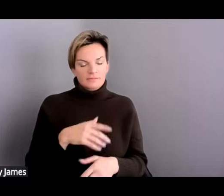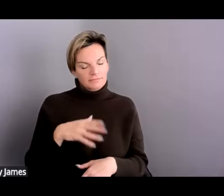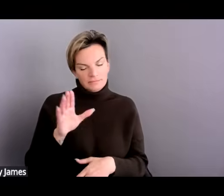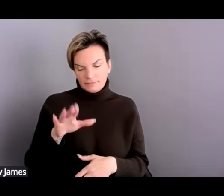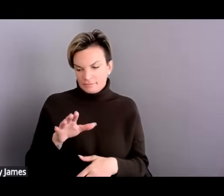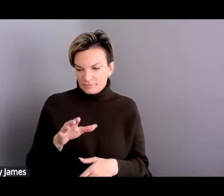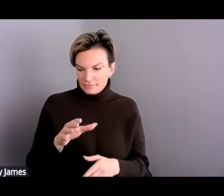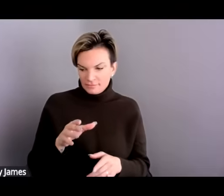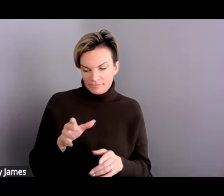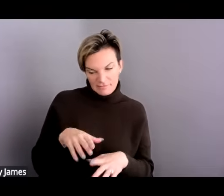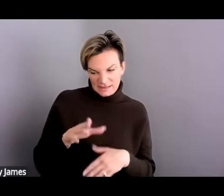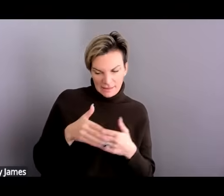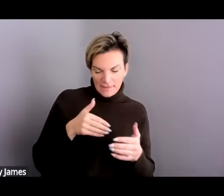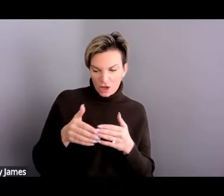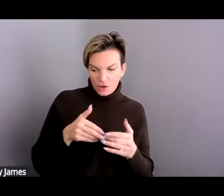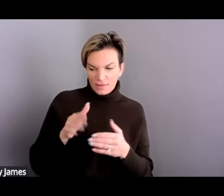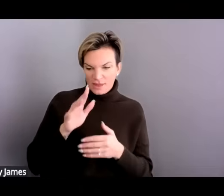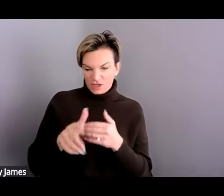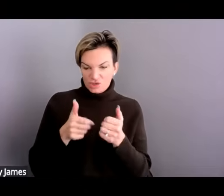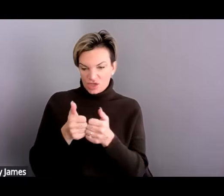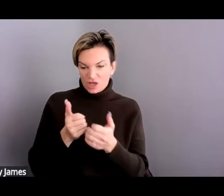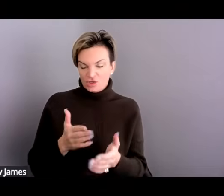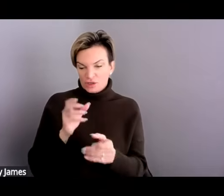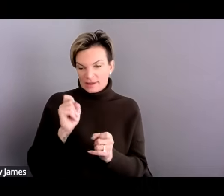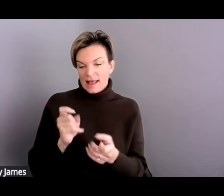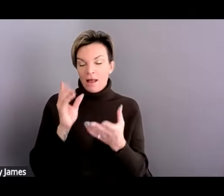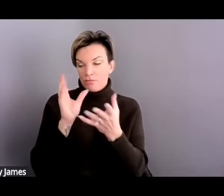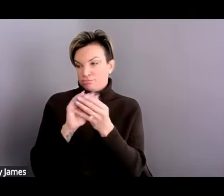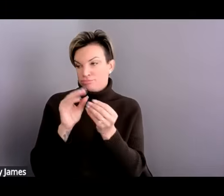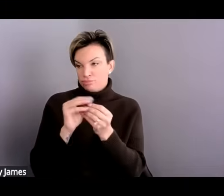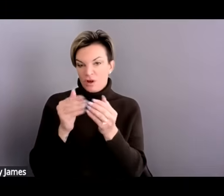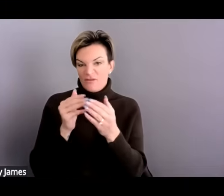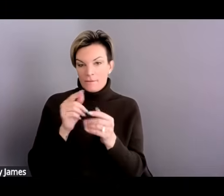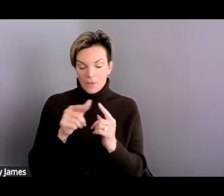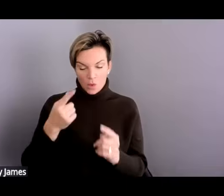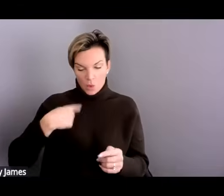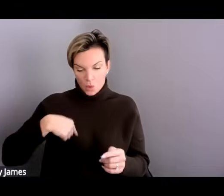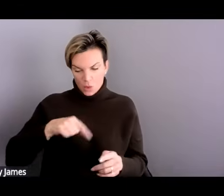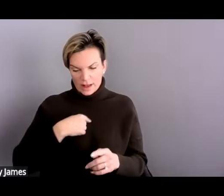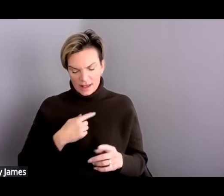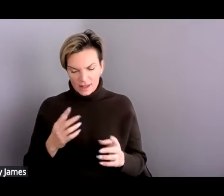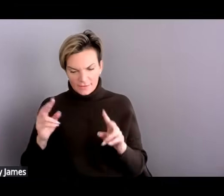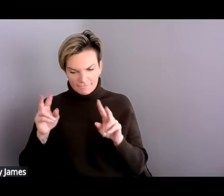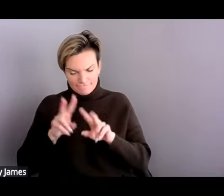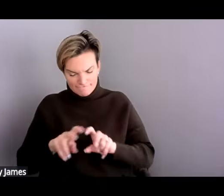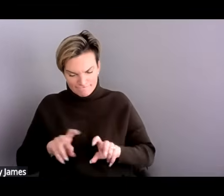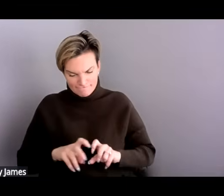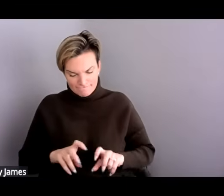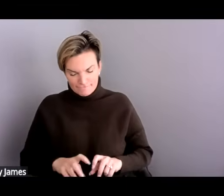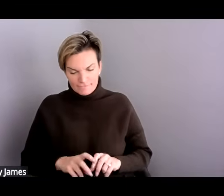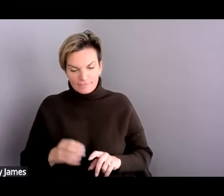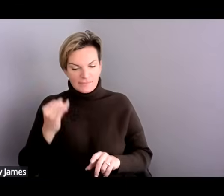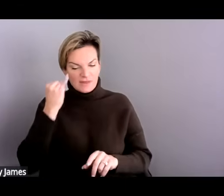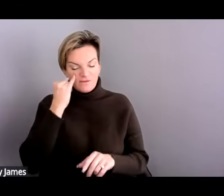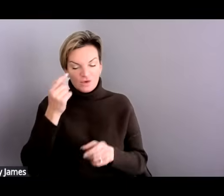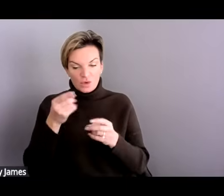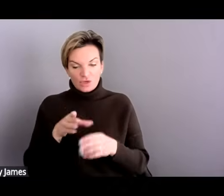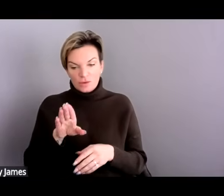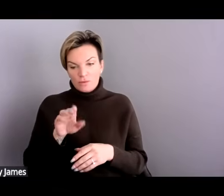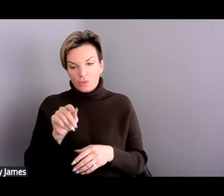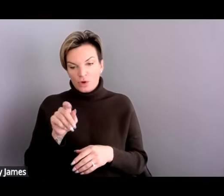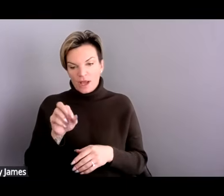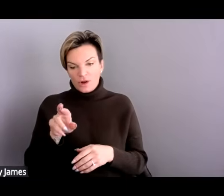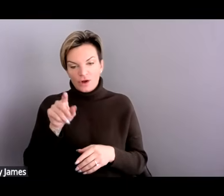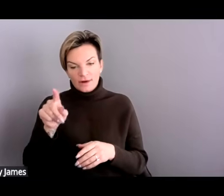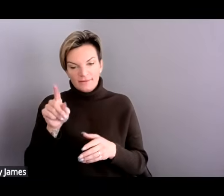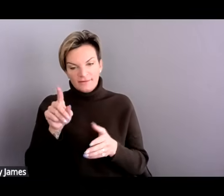I mean, the challenger can call it whatever they want, but when we go in and we look at that, if Director Brader's team goes in and evaluates